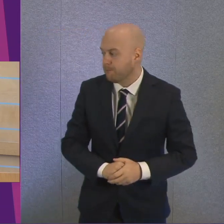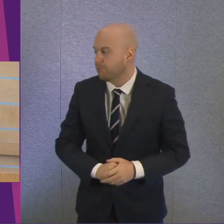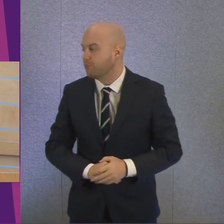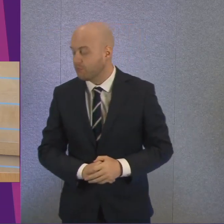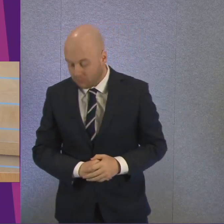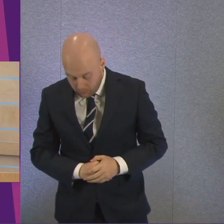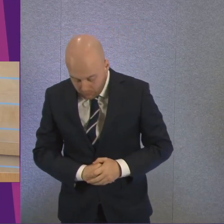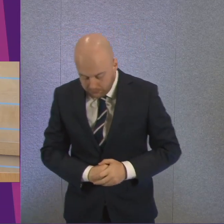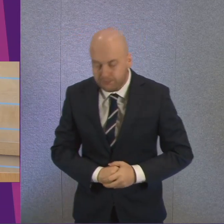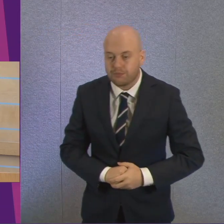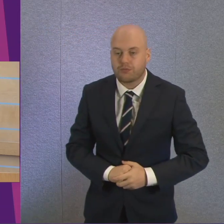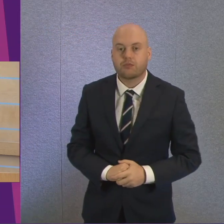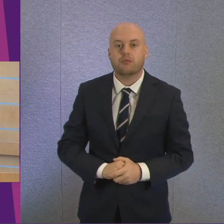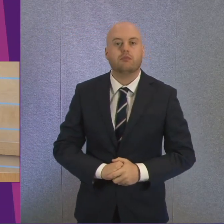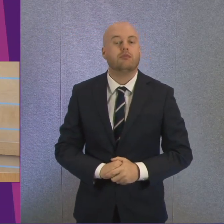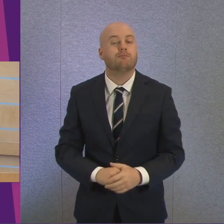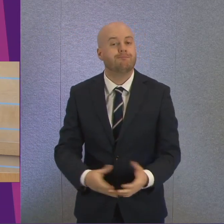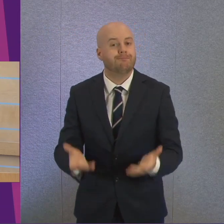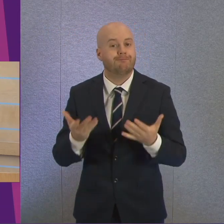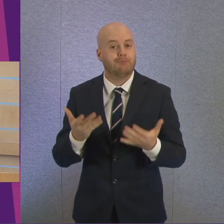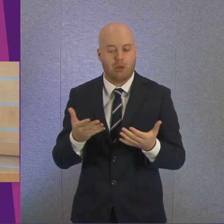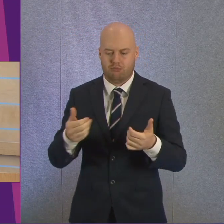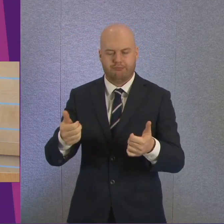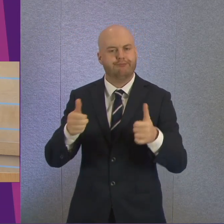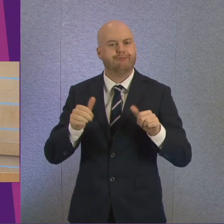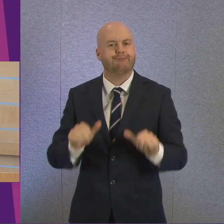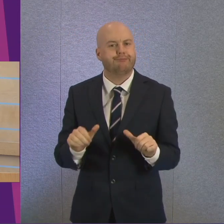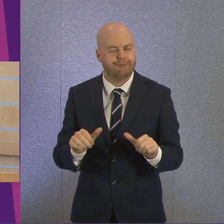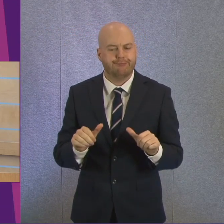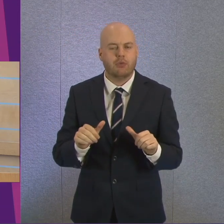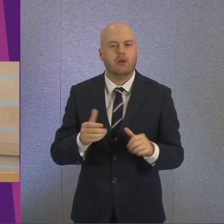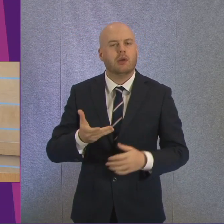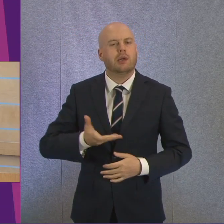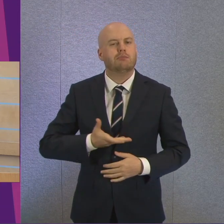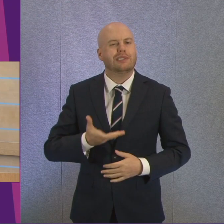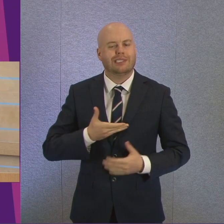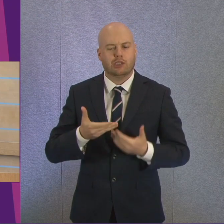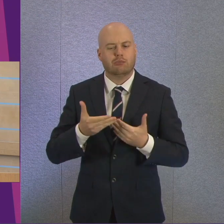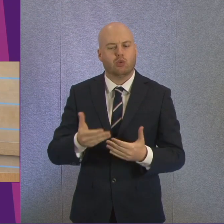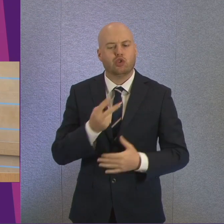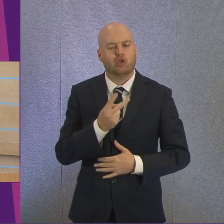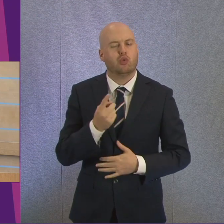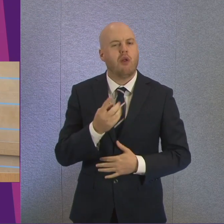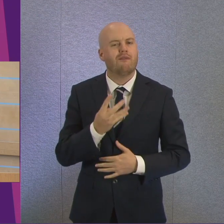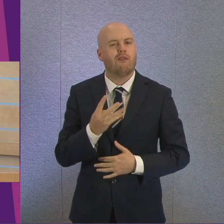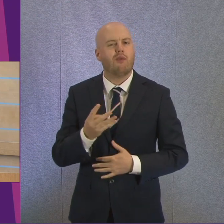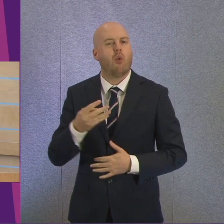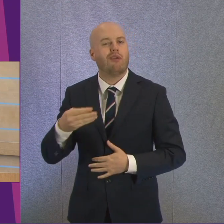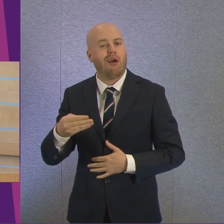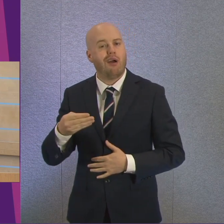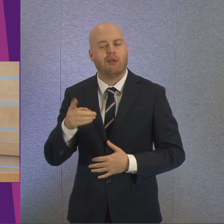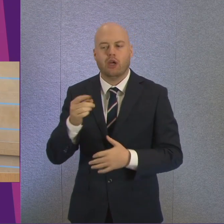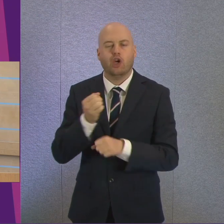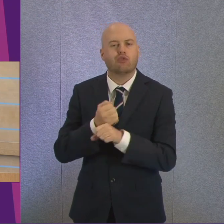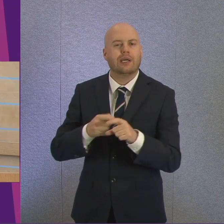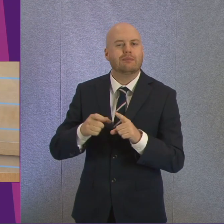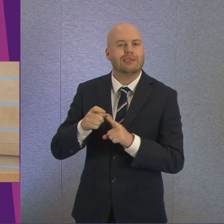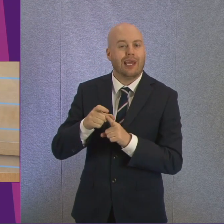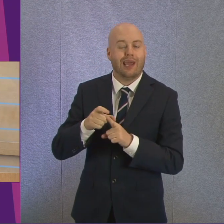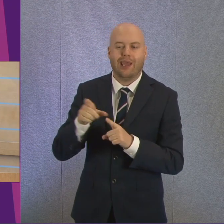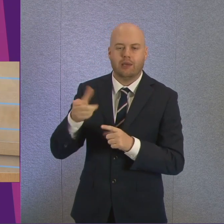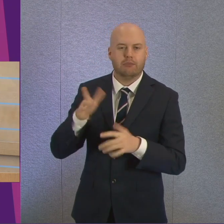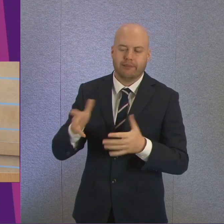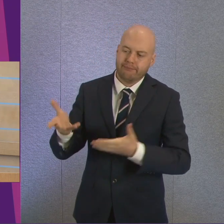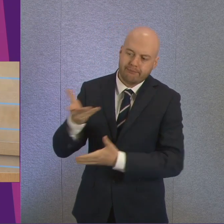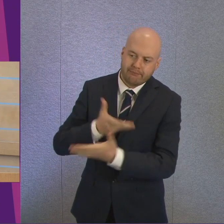We're going to move on now to the next item of business, which is consideration of Business Motion 21449 in the name of Graham Day on behalf of the Bureau, setting out revisions to